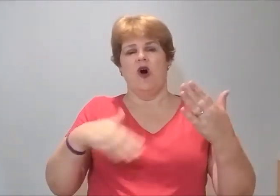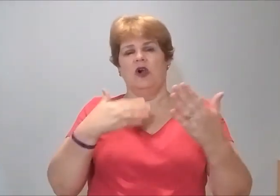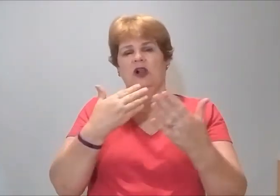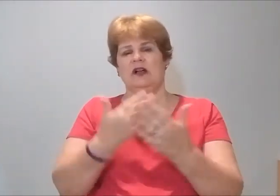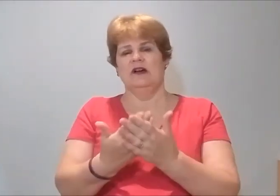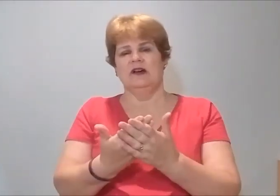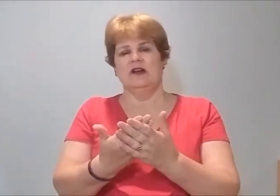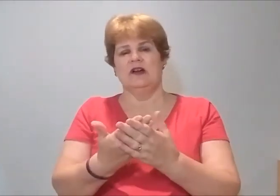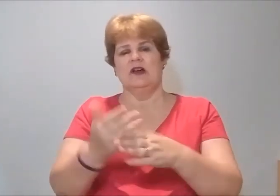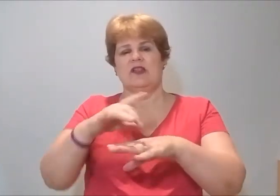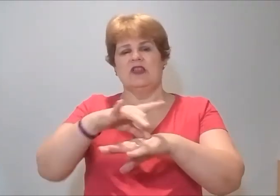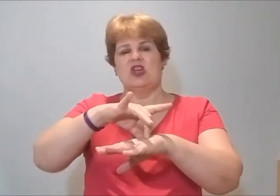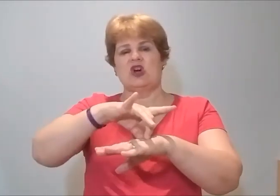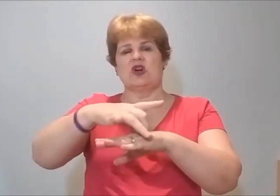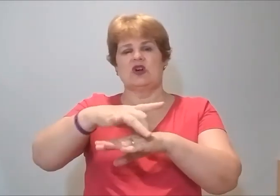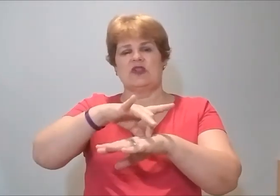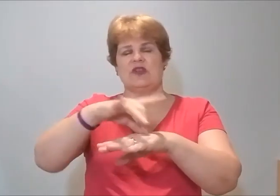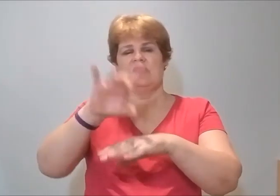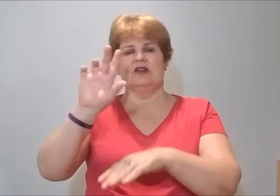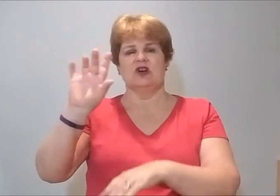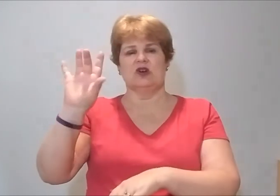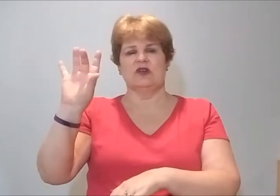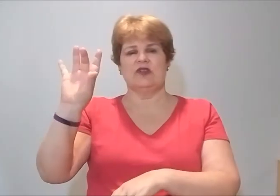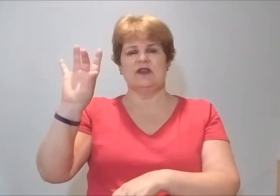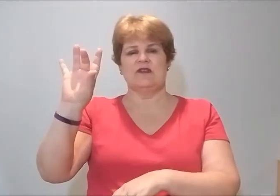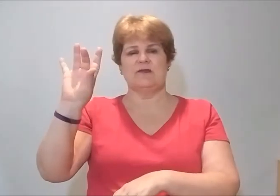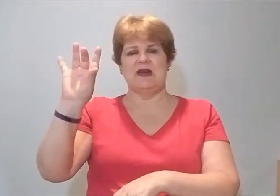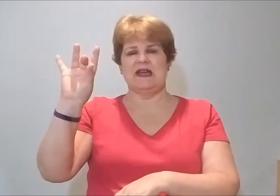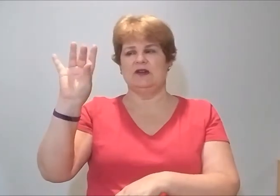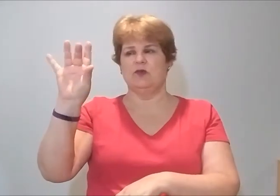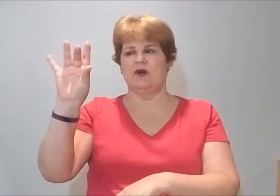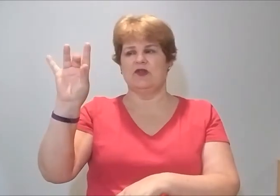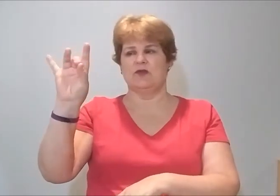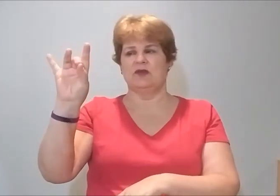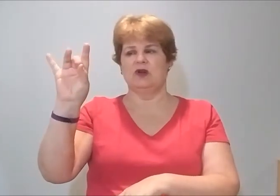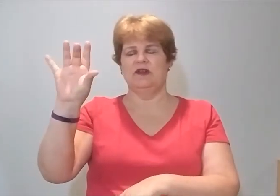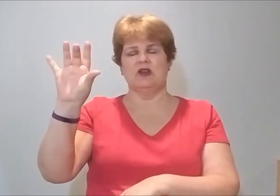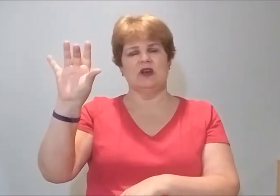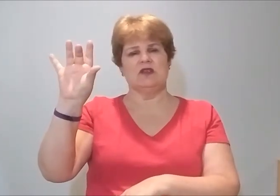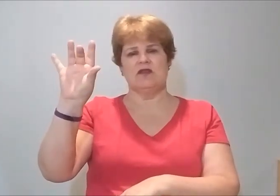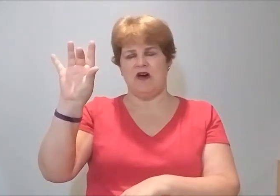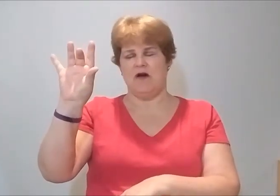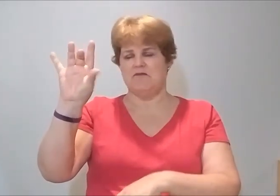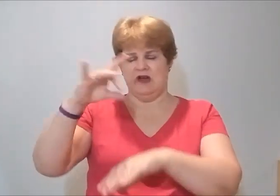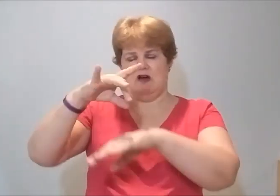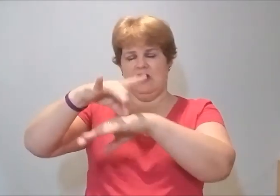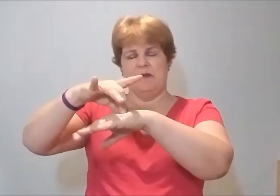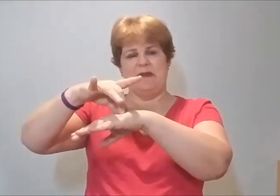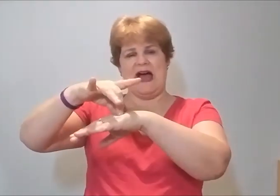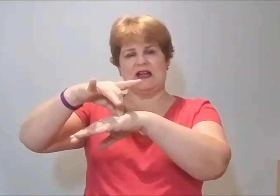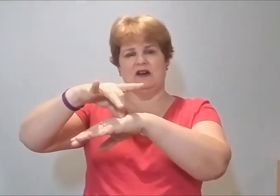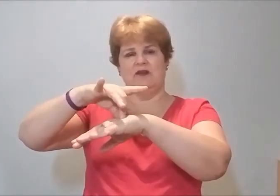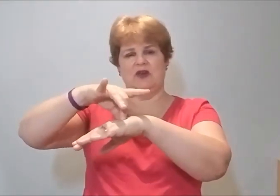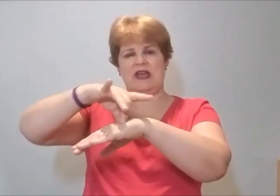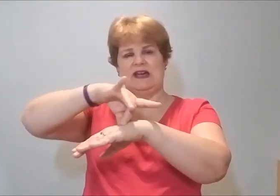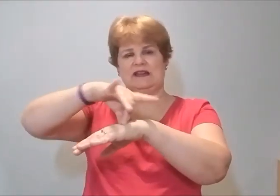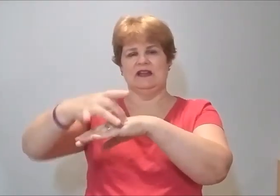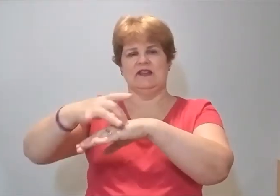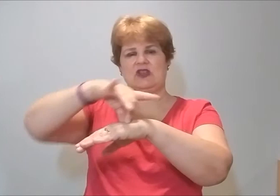all the earth. Earth is made with your middle finger and your thumb on the back of your hand, and then you